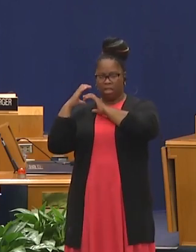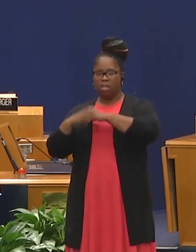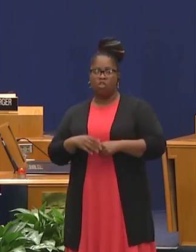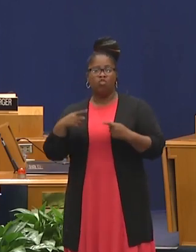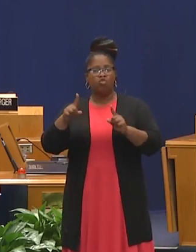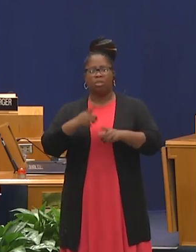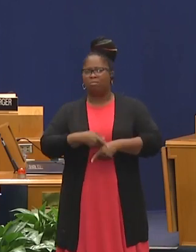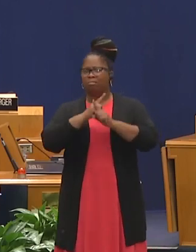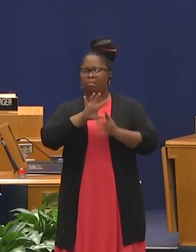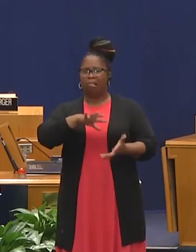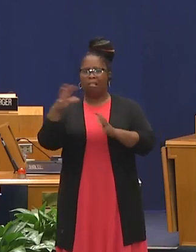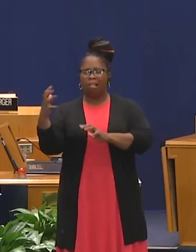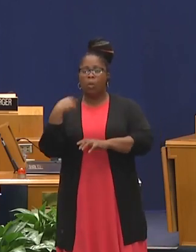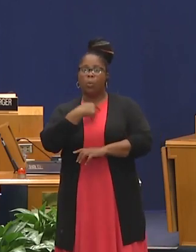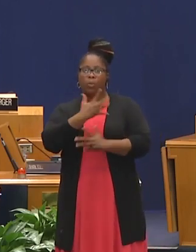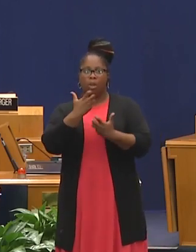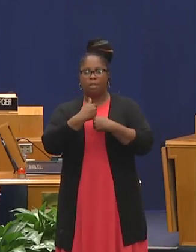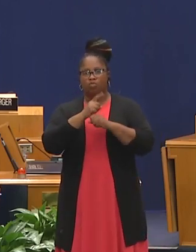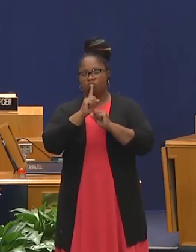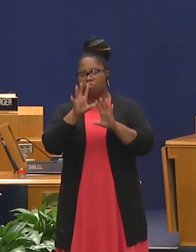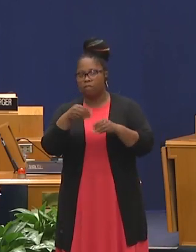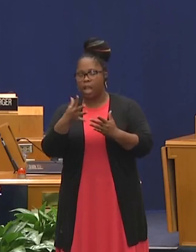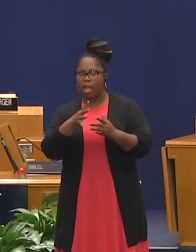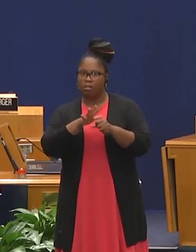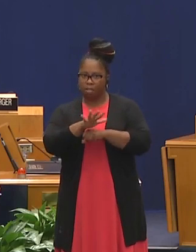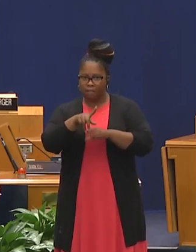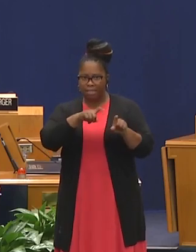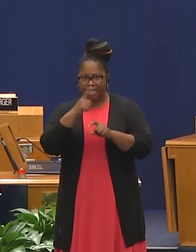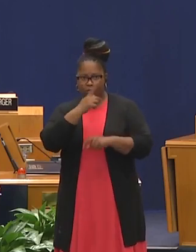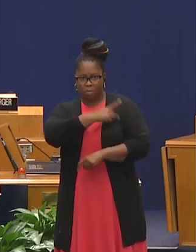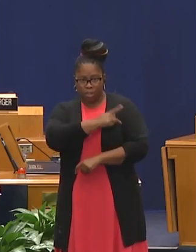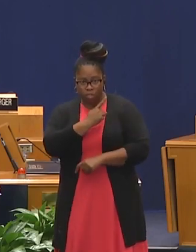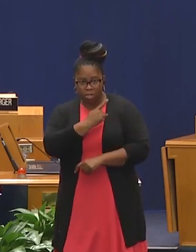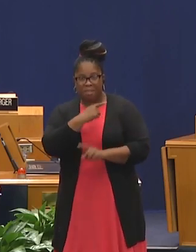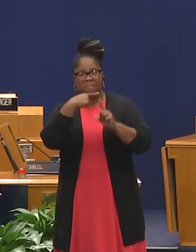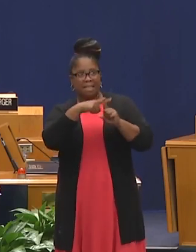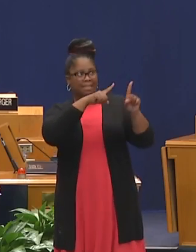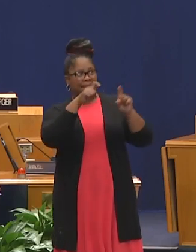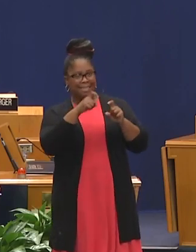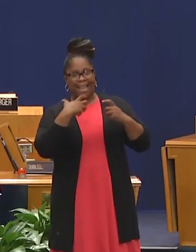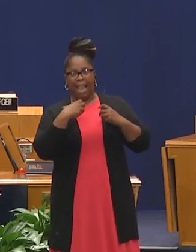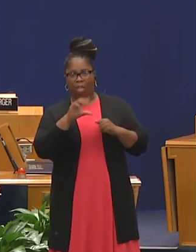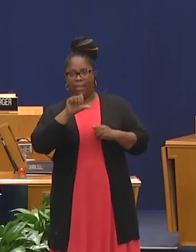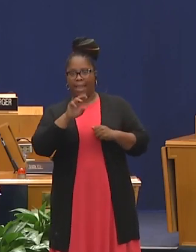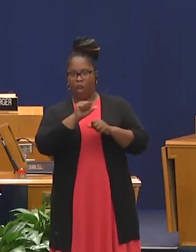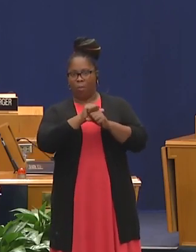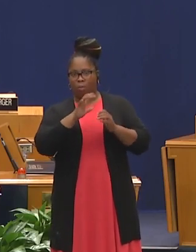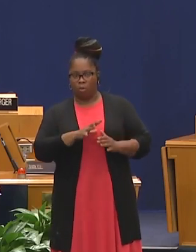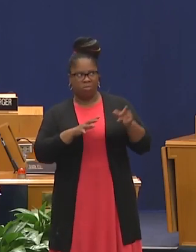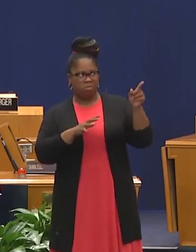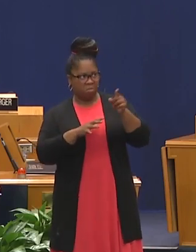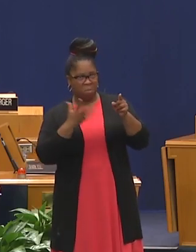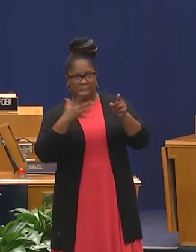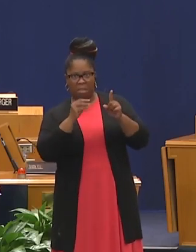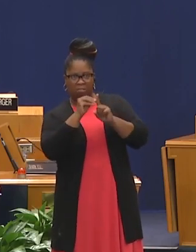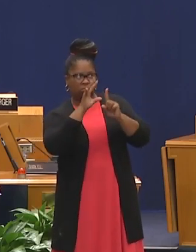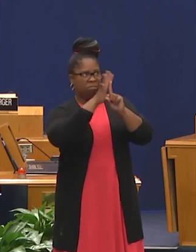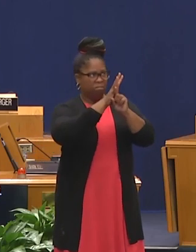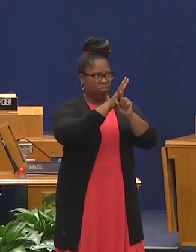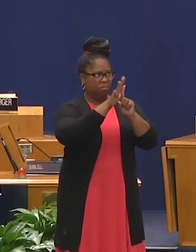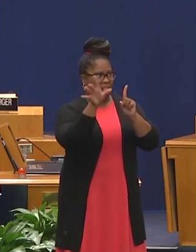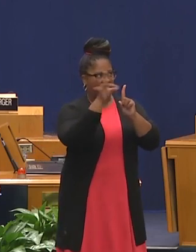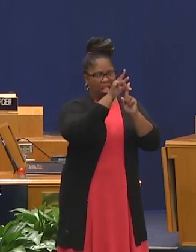doing everything we can, not just for testing of patients, but also for testing of our healthcare workforce, who may be exposed to